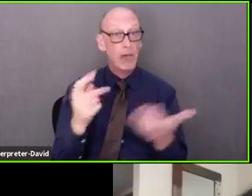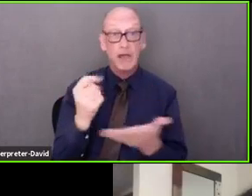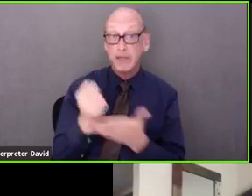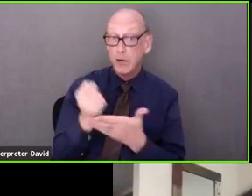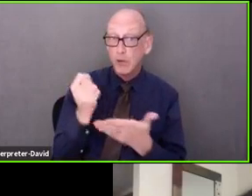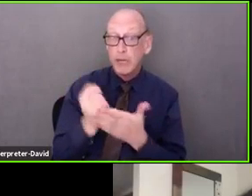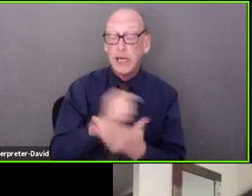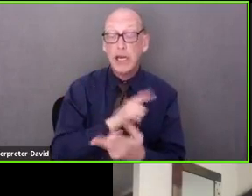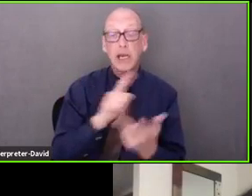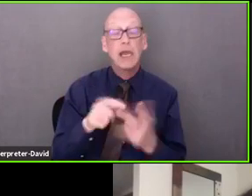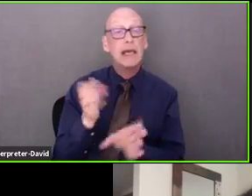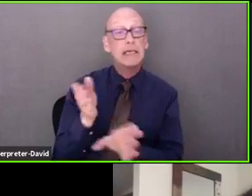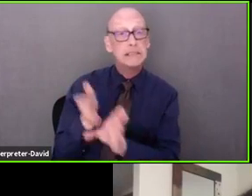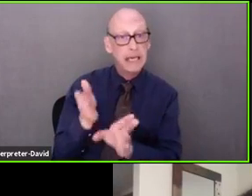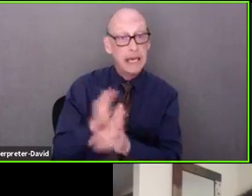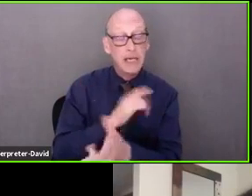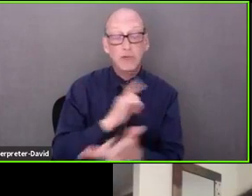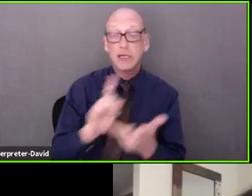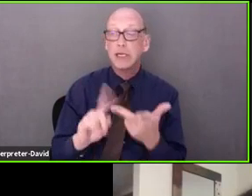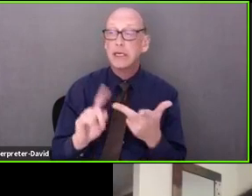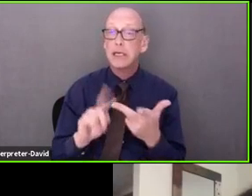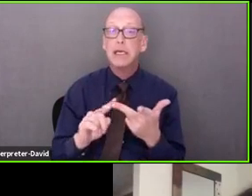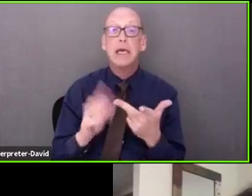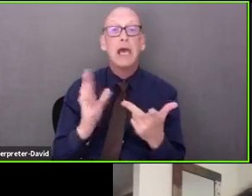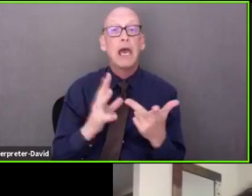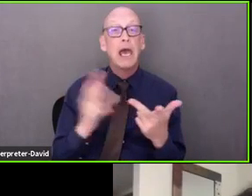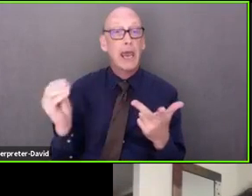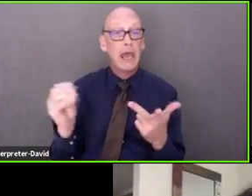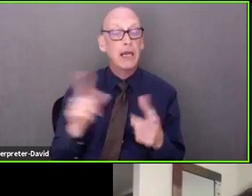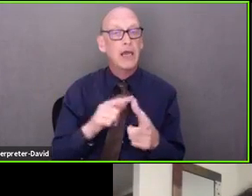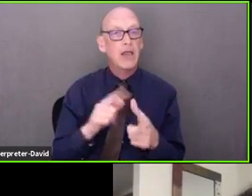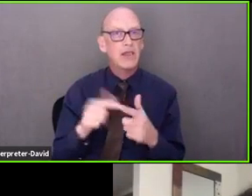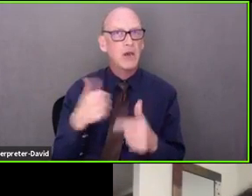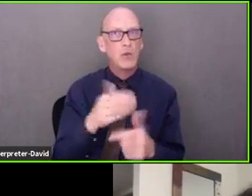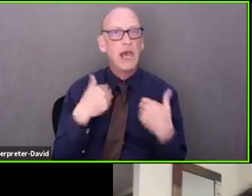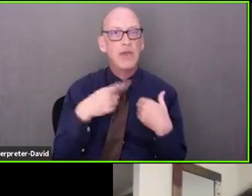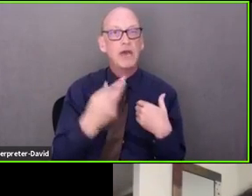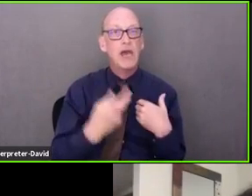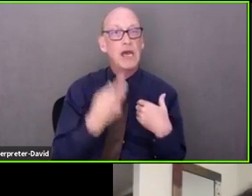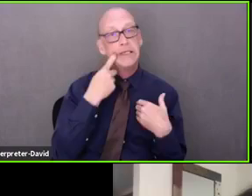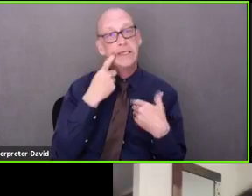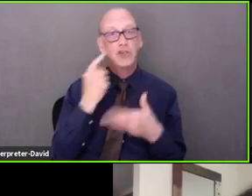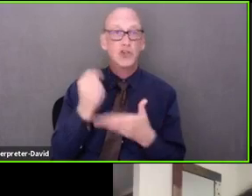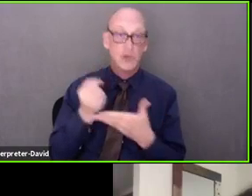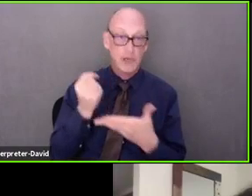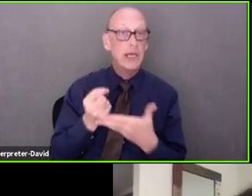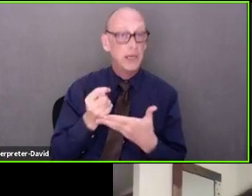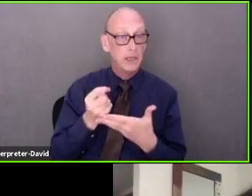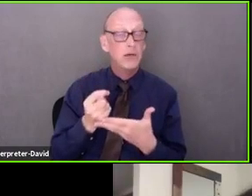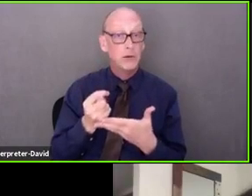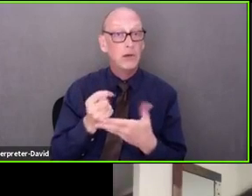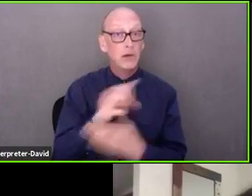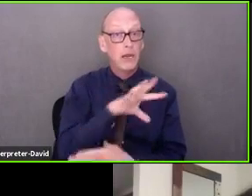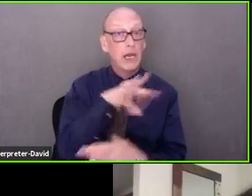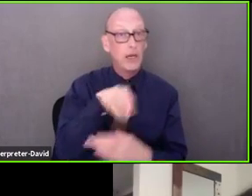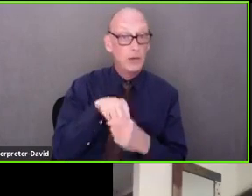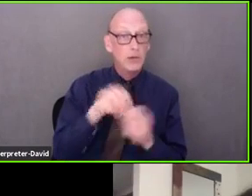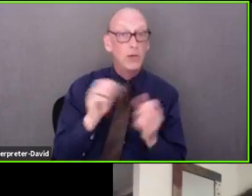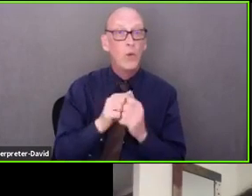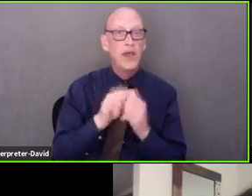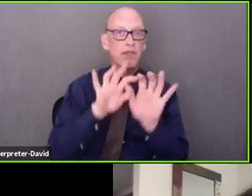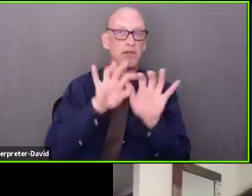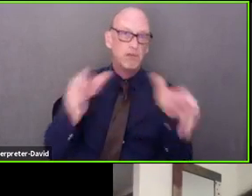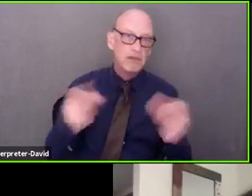services, psychiatric services, and then we have the addiction treatment that is part of our umbrella